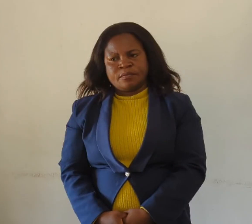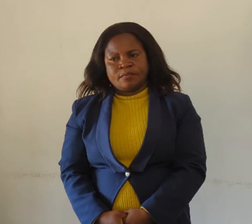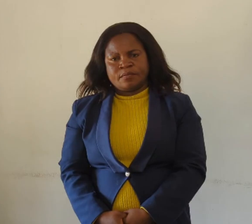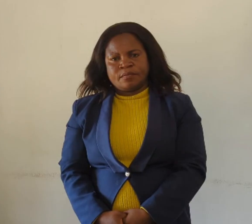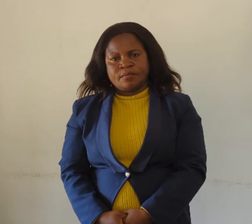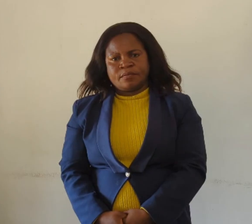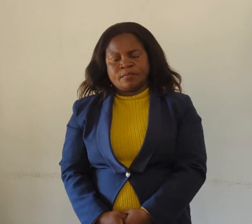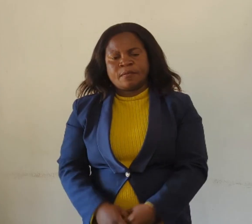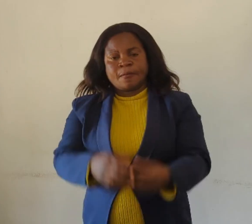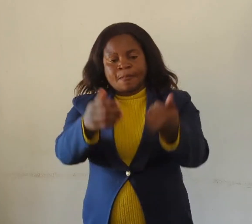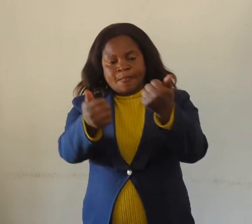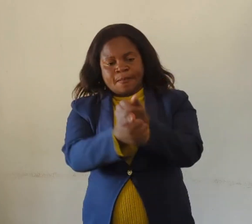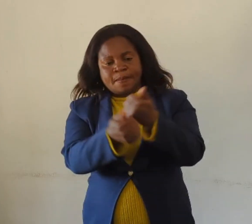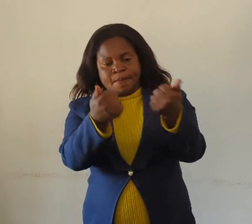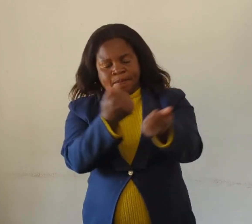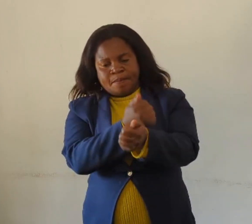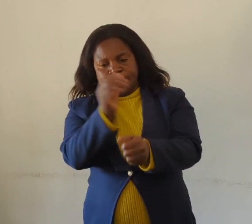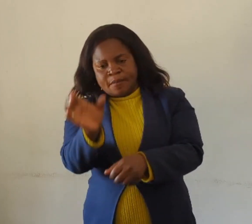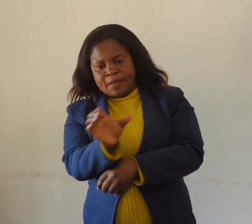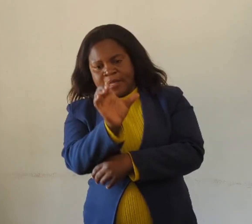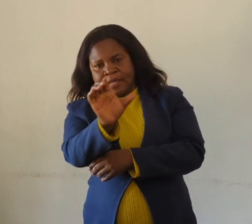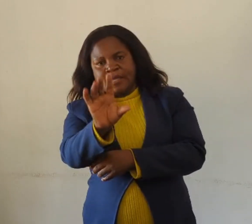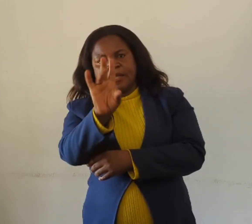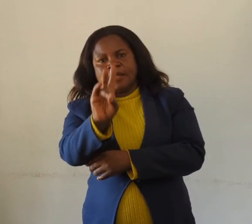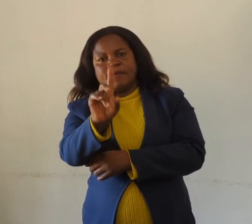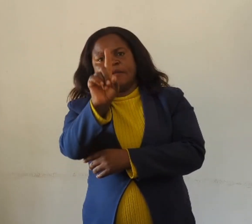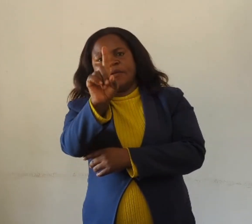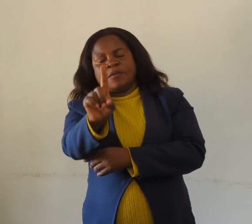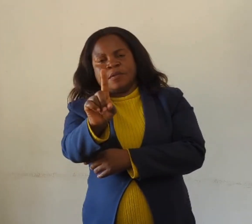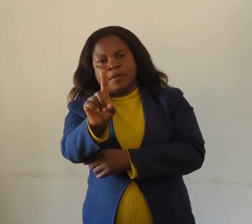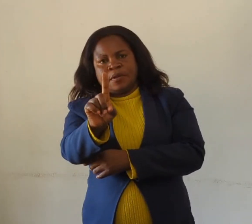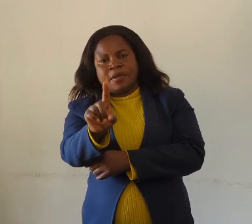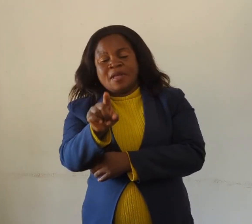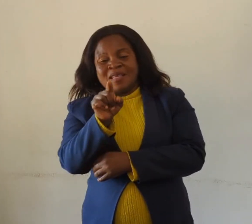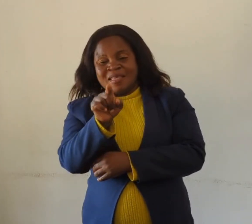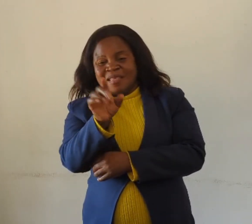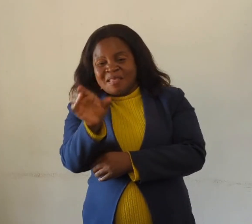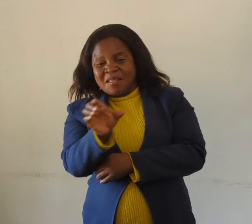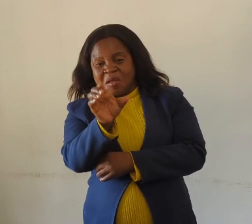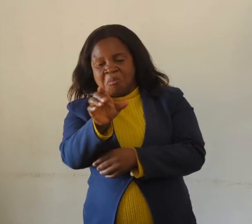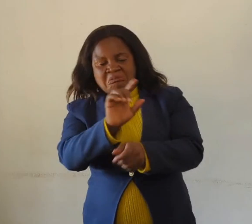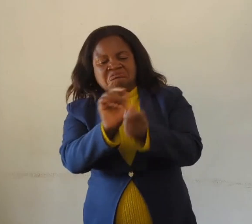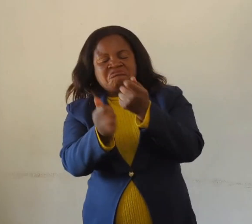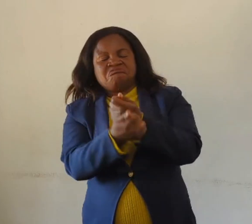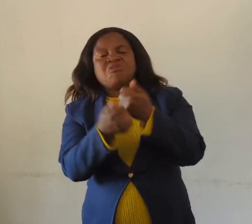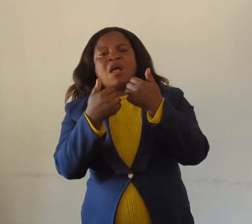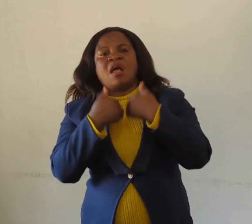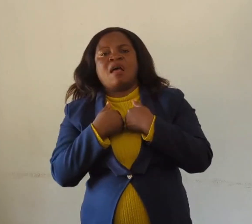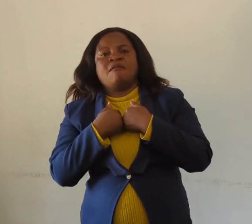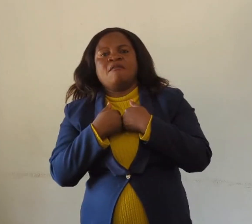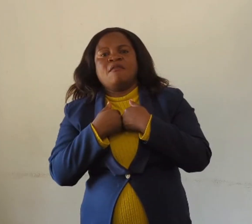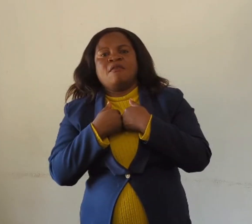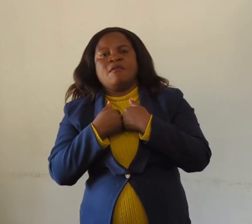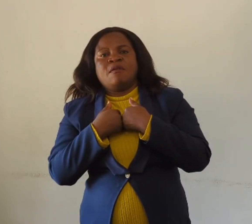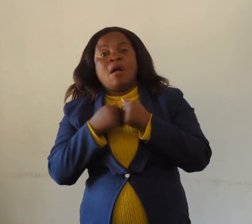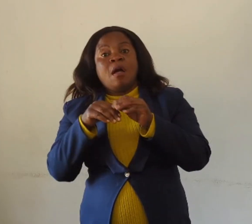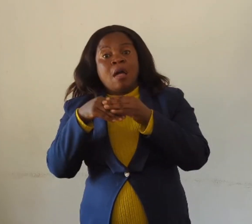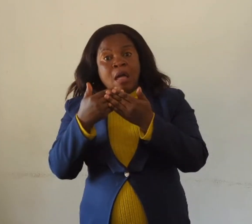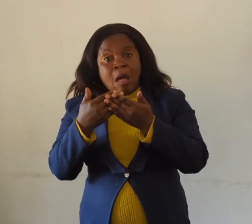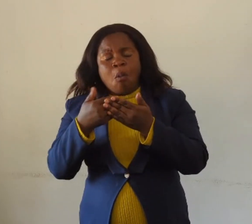Amendment of Section 71. The provision has changed by deleting the old side note, which